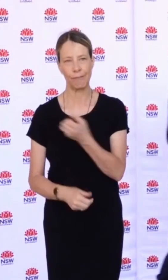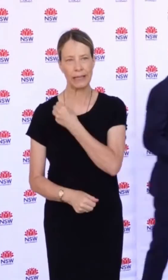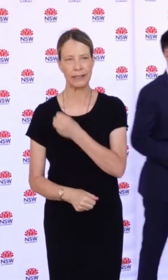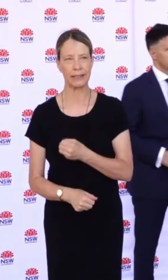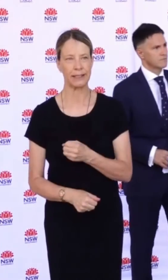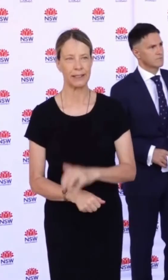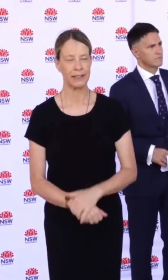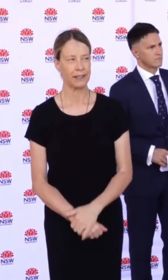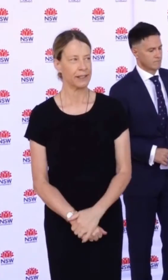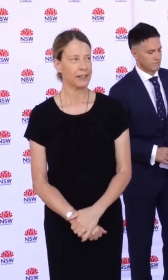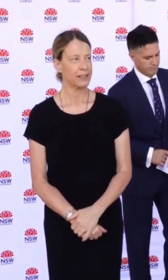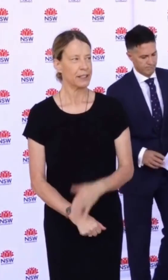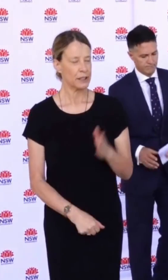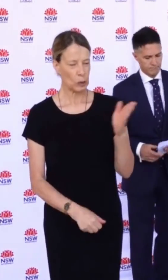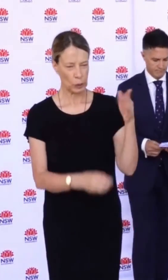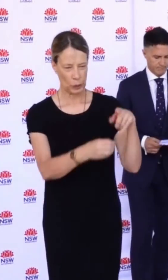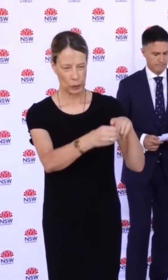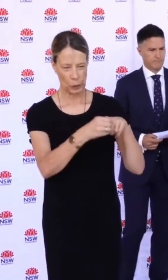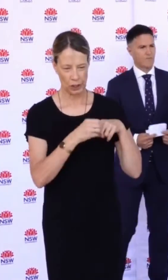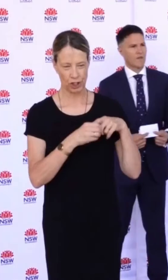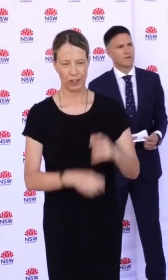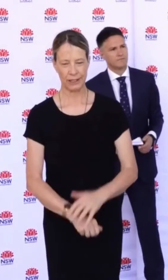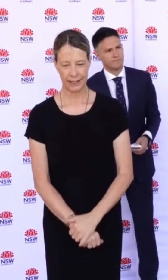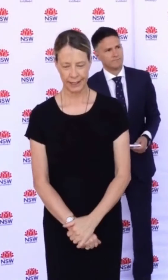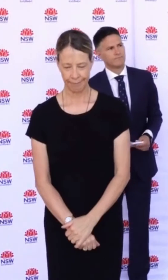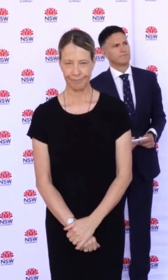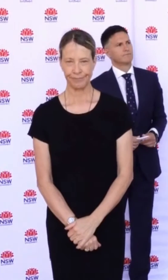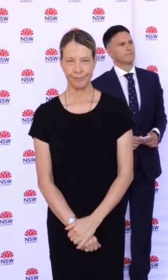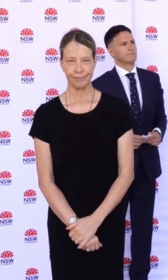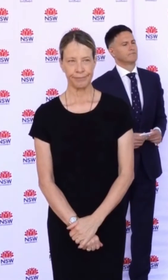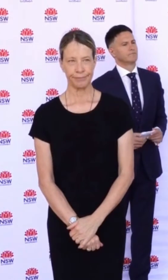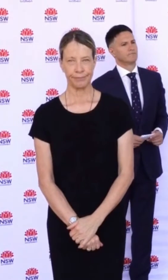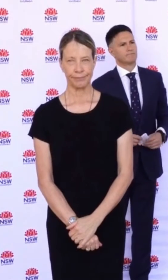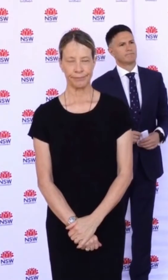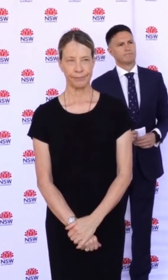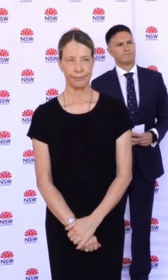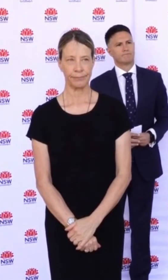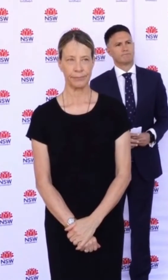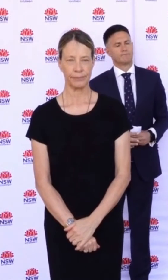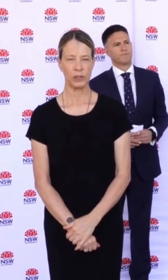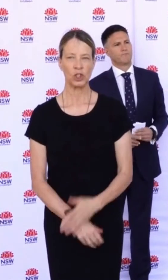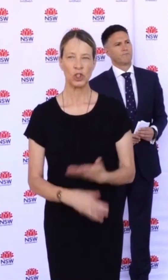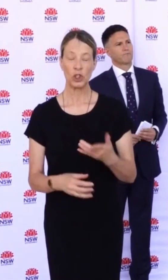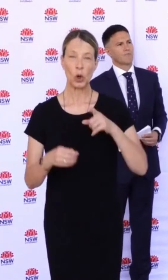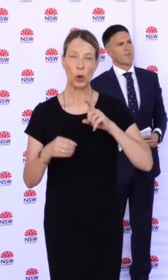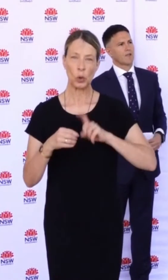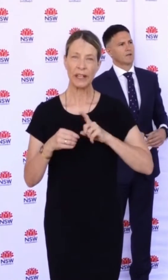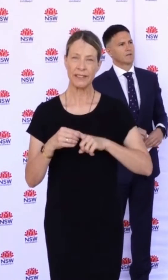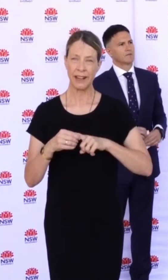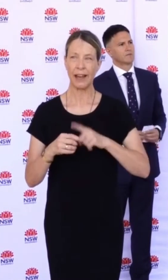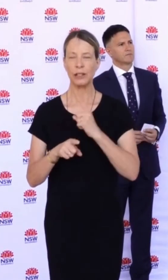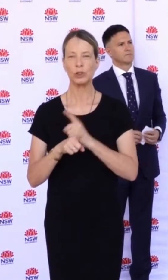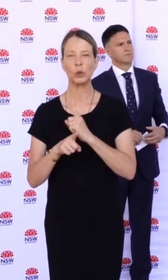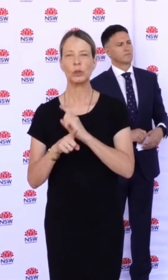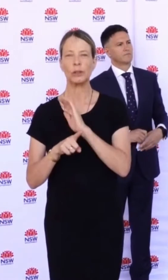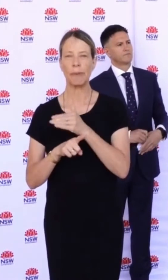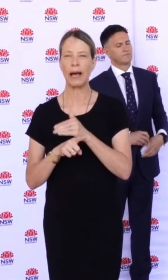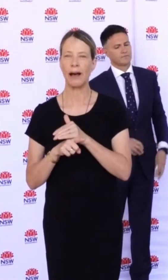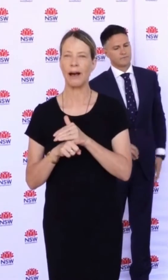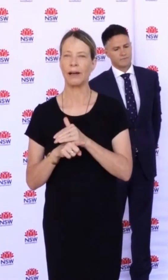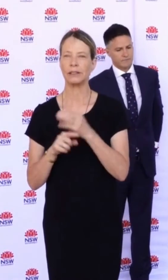Questions to me? Or sorry, yeah. Yes, Queensland's obviously floated this idea this morning of putting hotel quarantine into